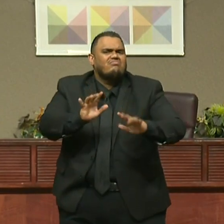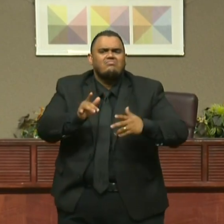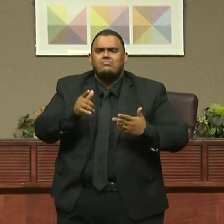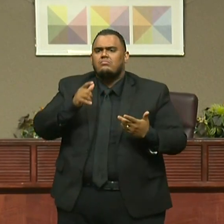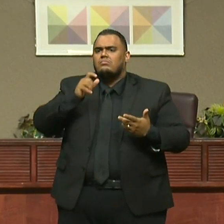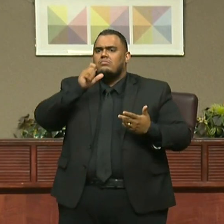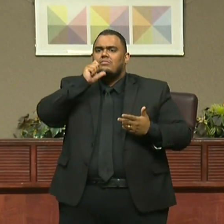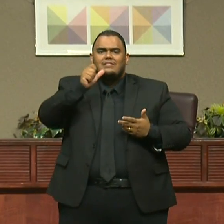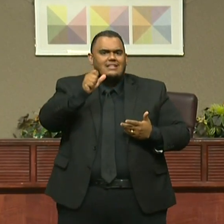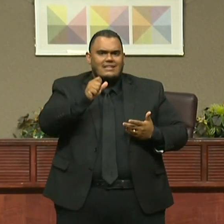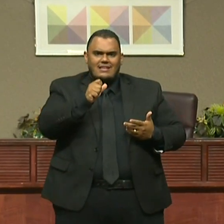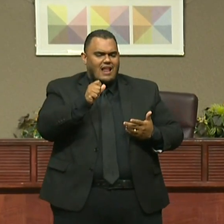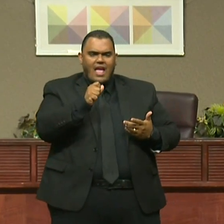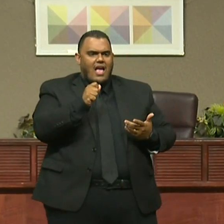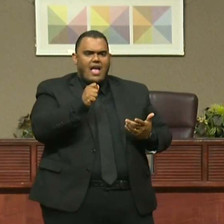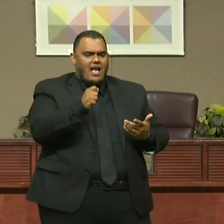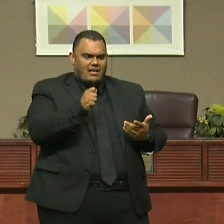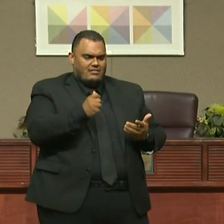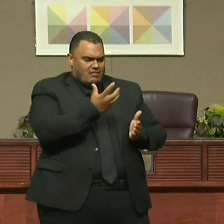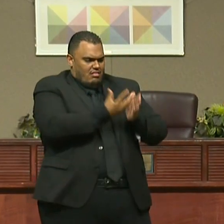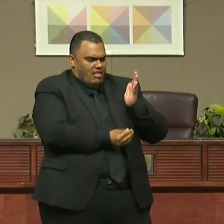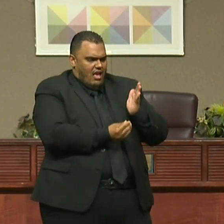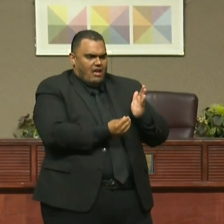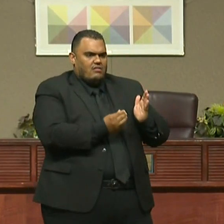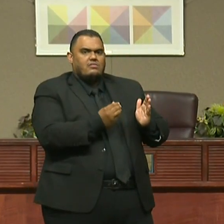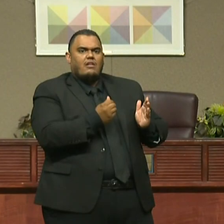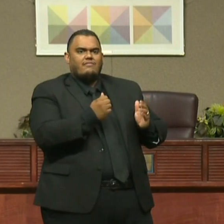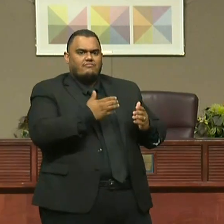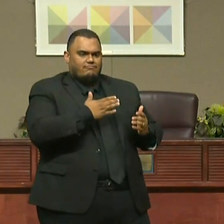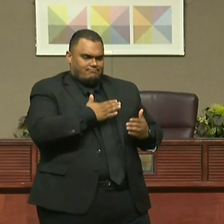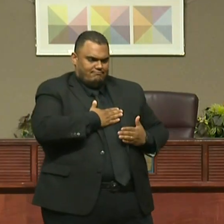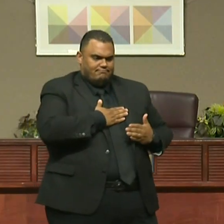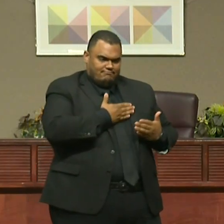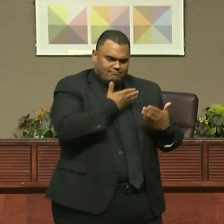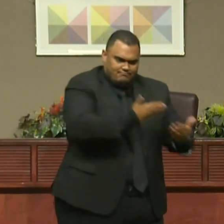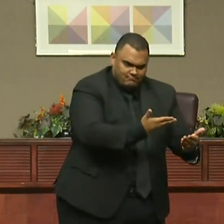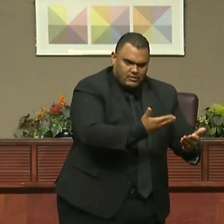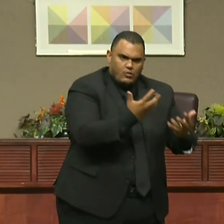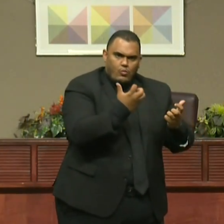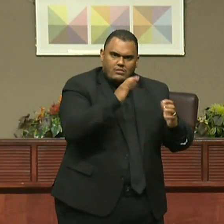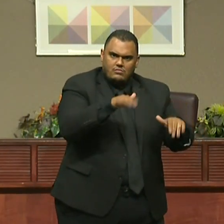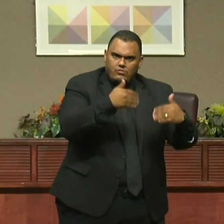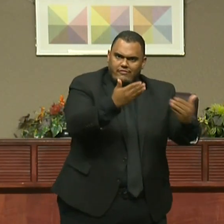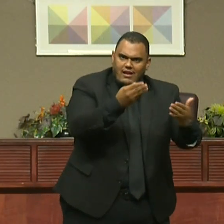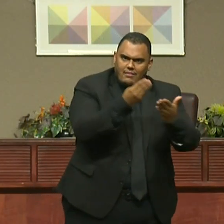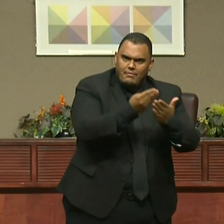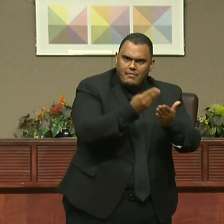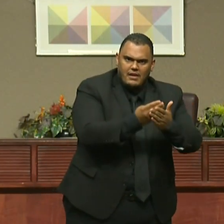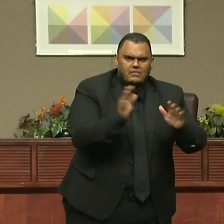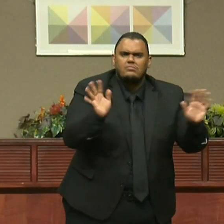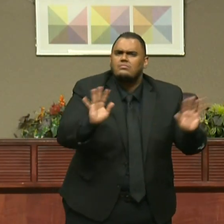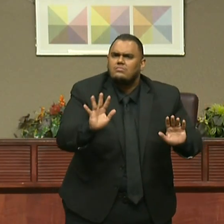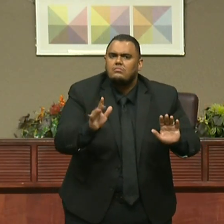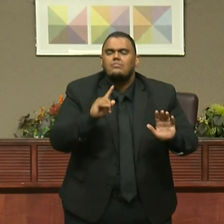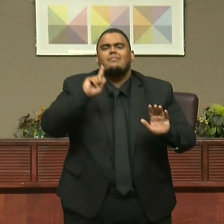behalf of Orange County to assist them and provide the dollars. It's just process. And so we are